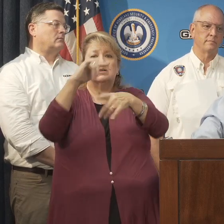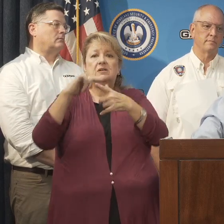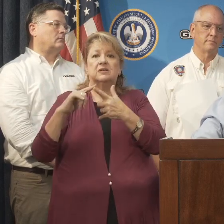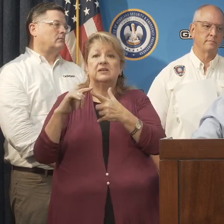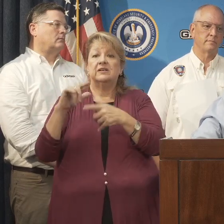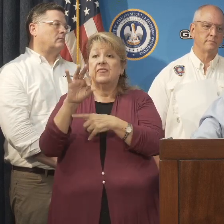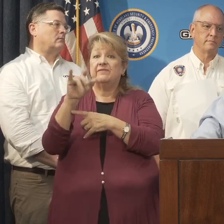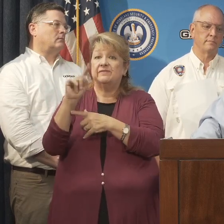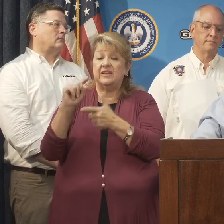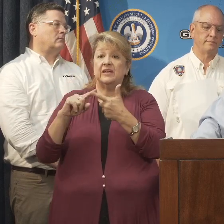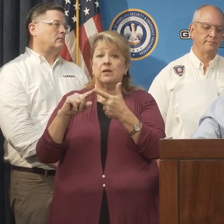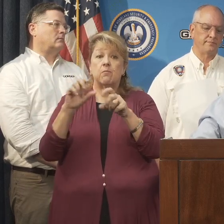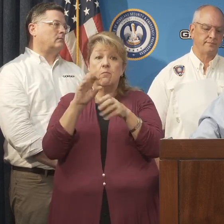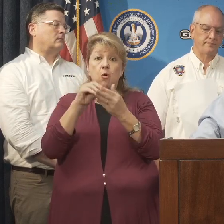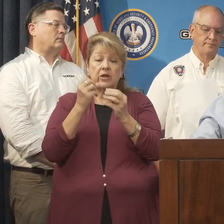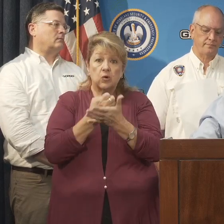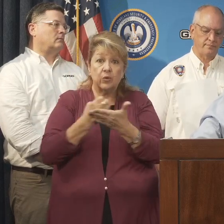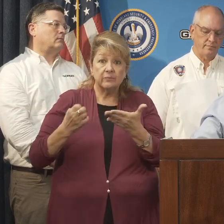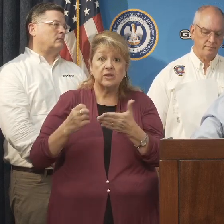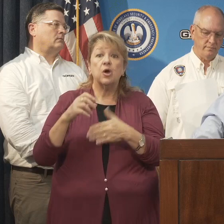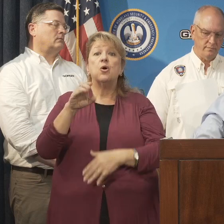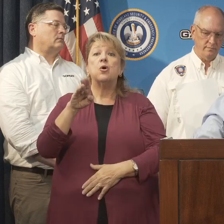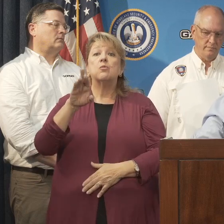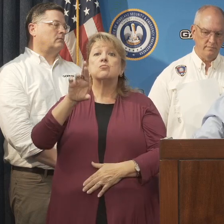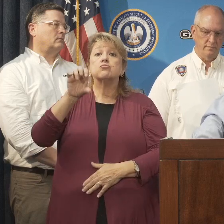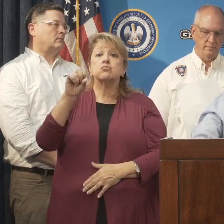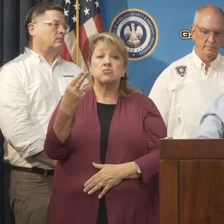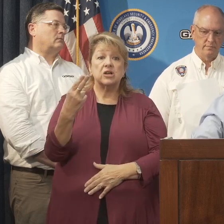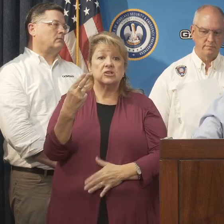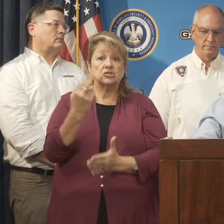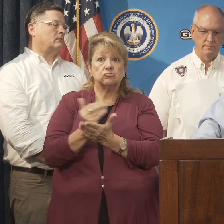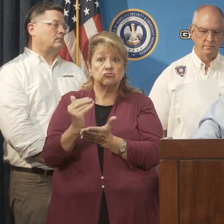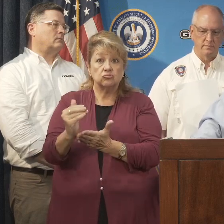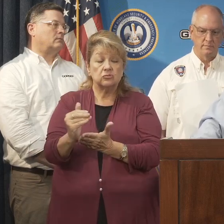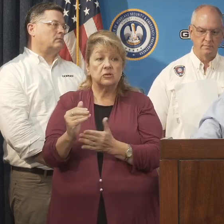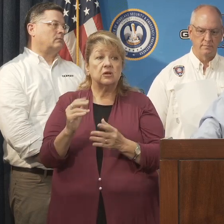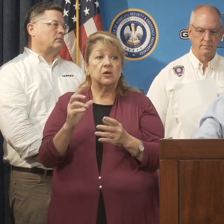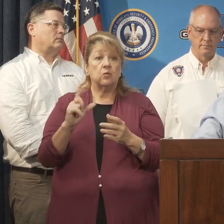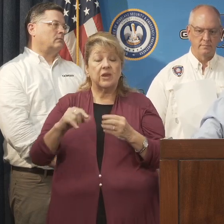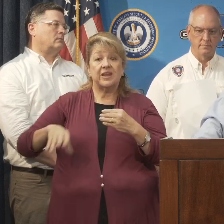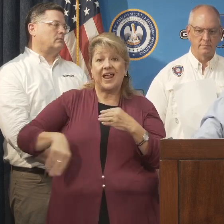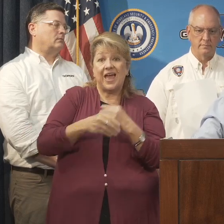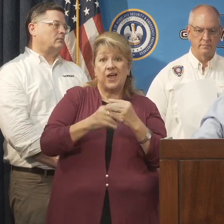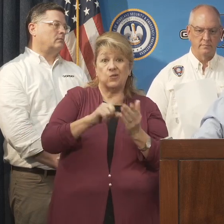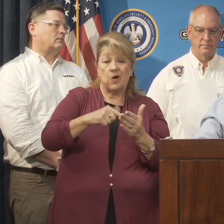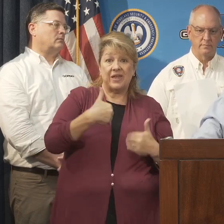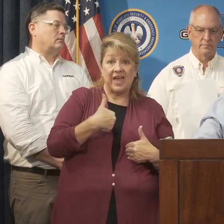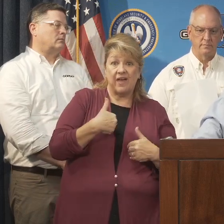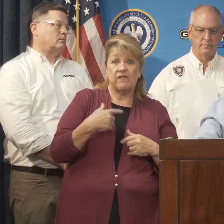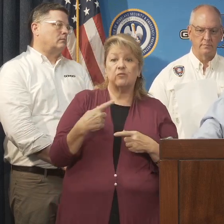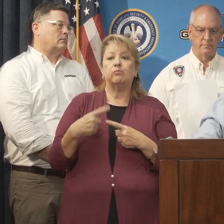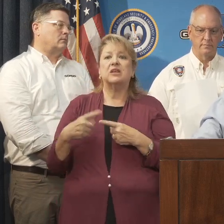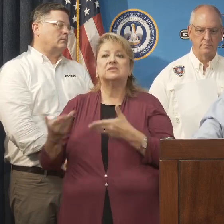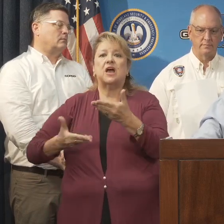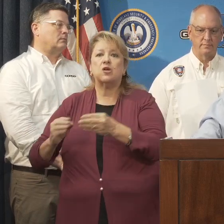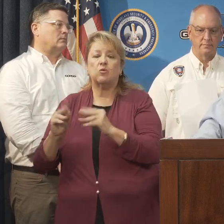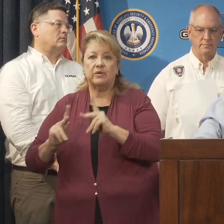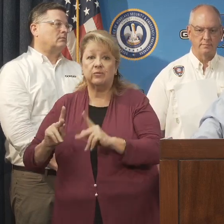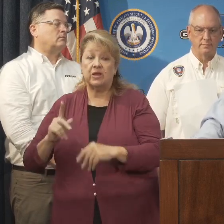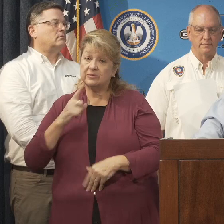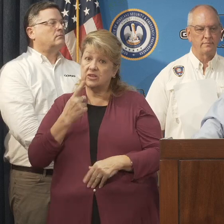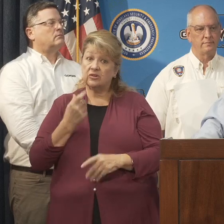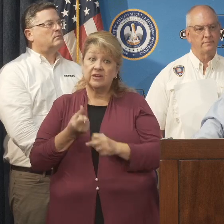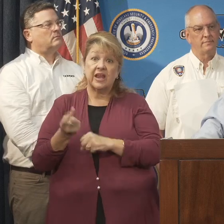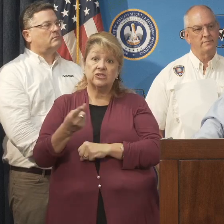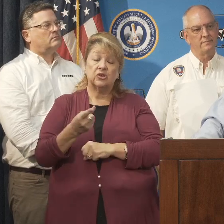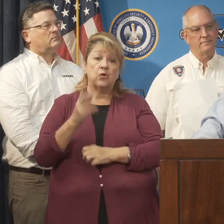equipment, brush trucks. We need to augment what we have and increase personnel, because I would like to tell you that next year we won't